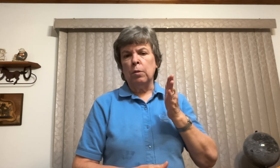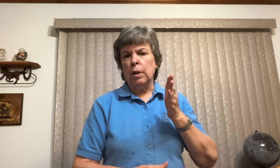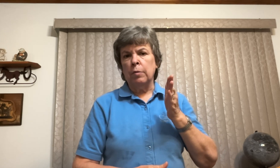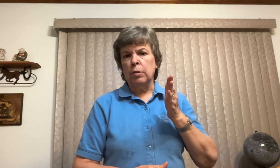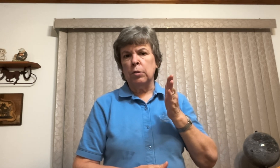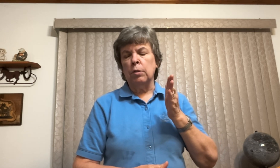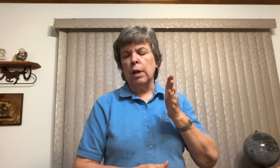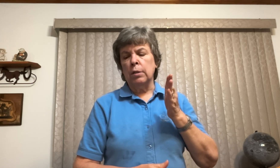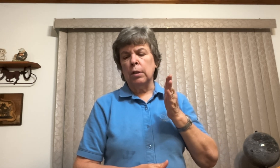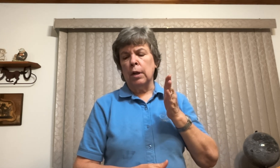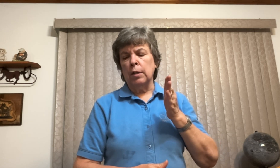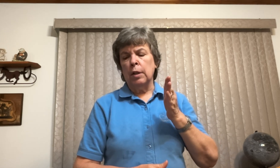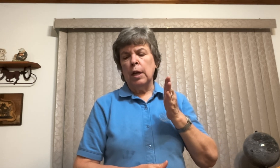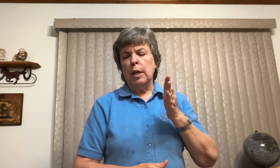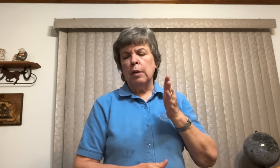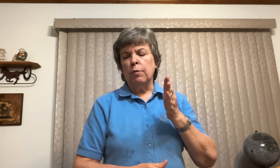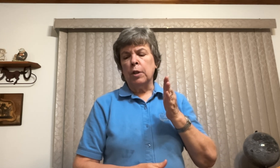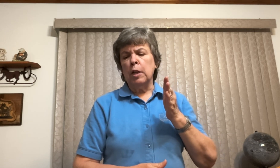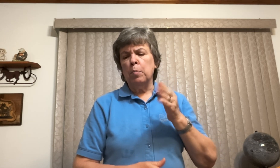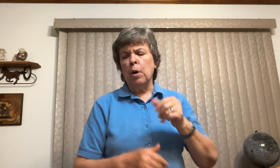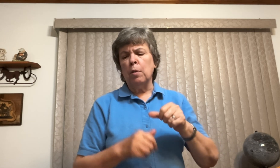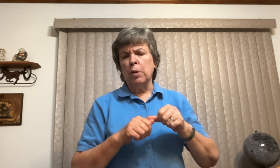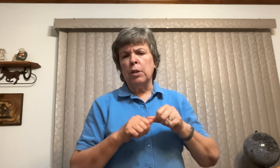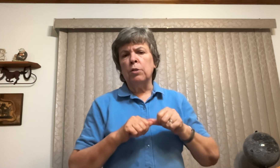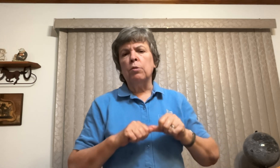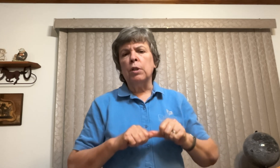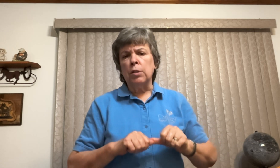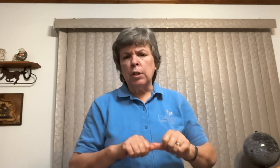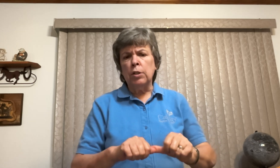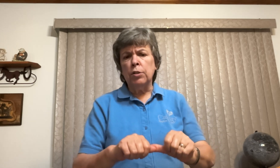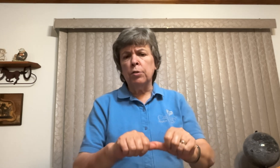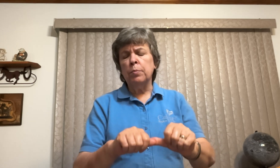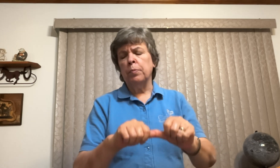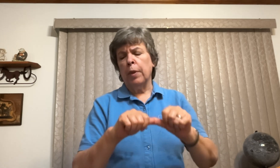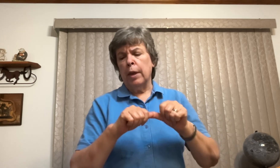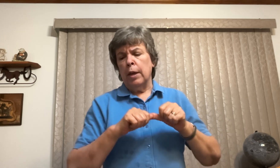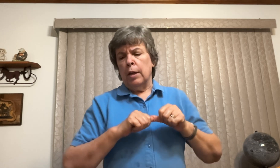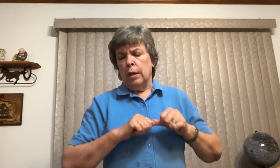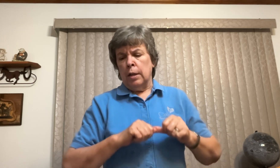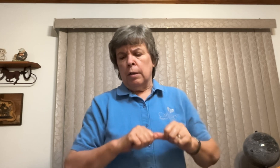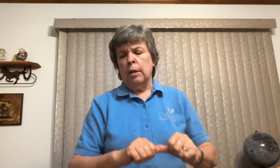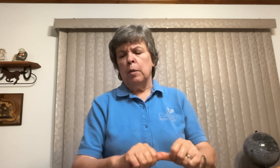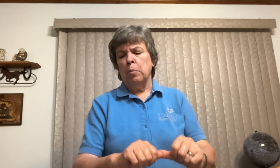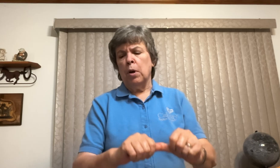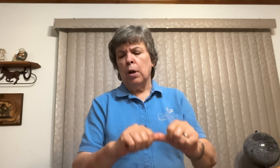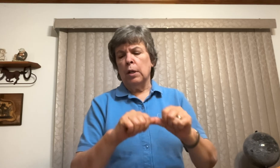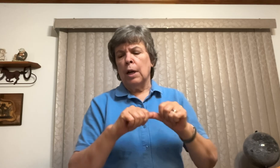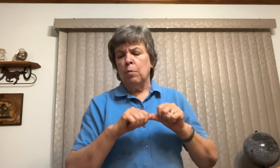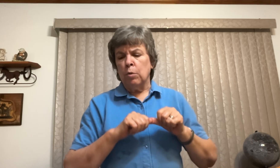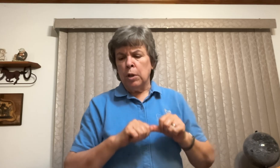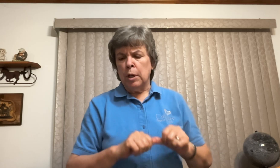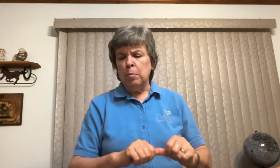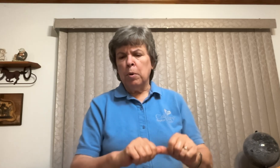have to do that sign. For keep on, we're going to do continue. keep on, I will keep